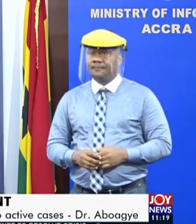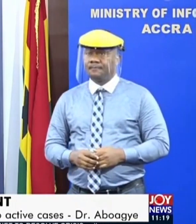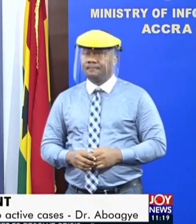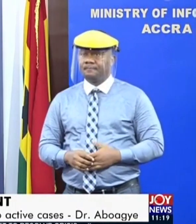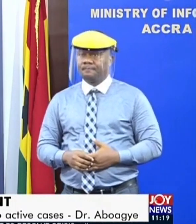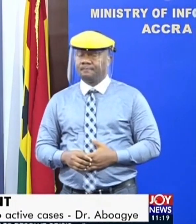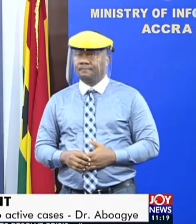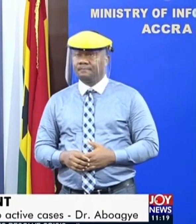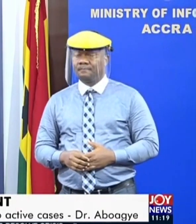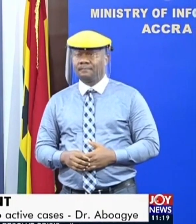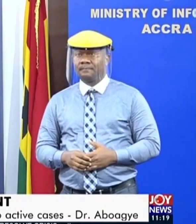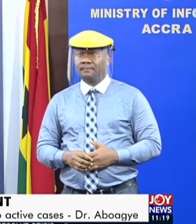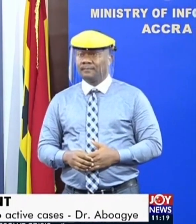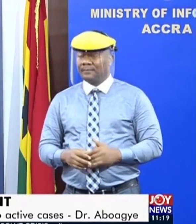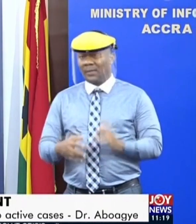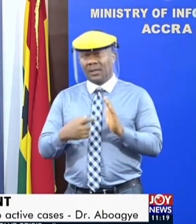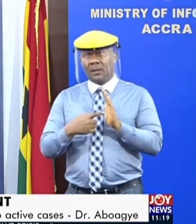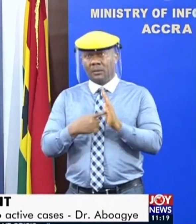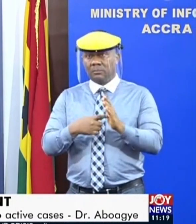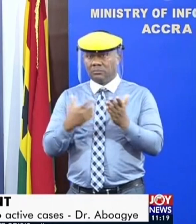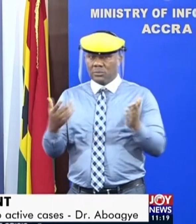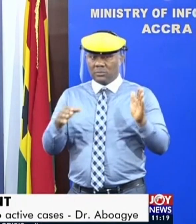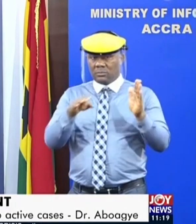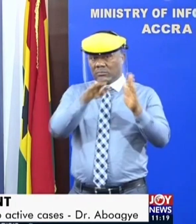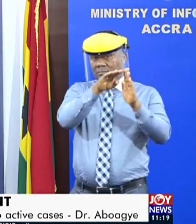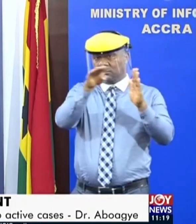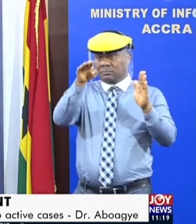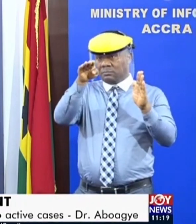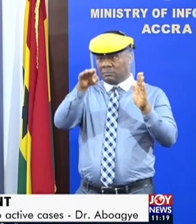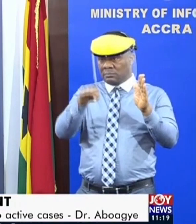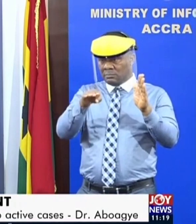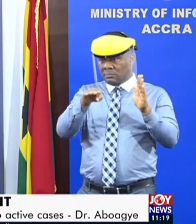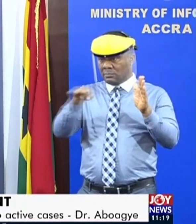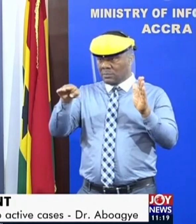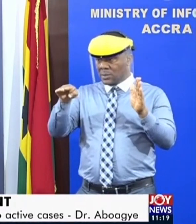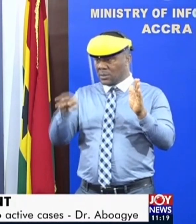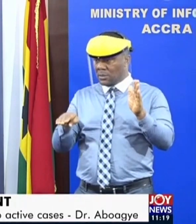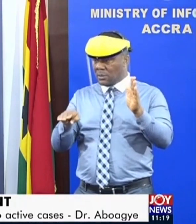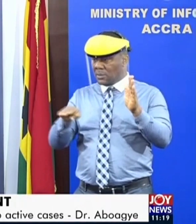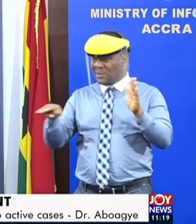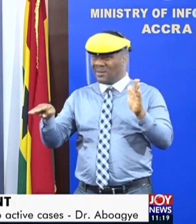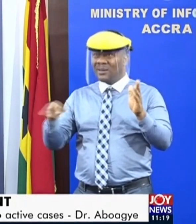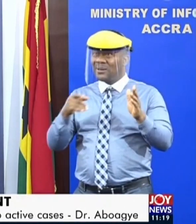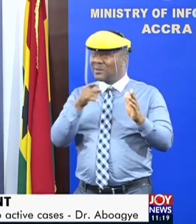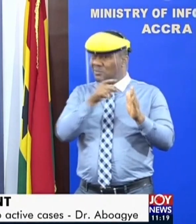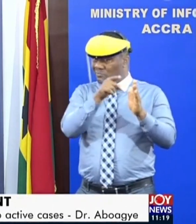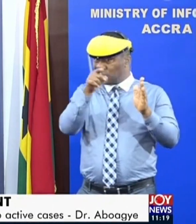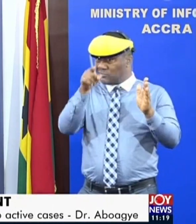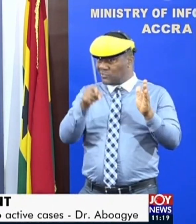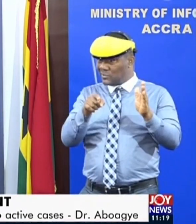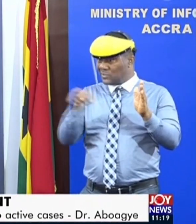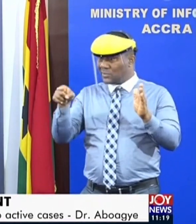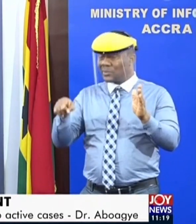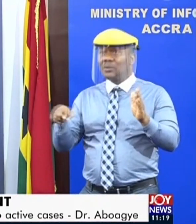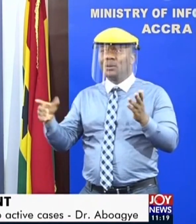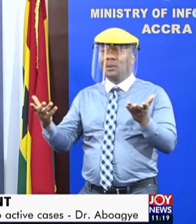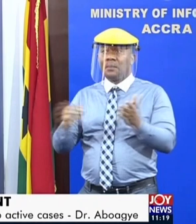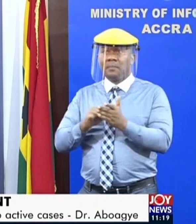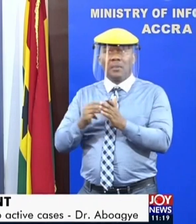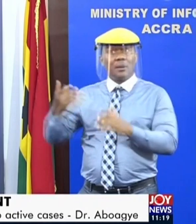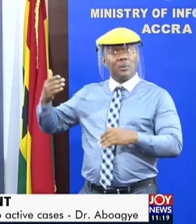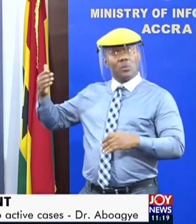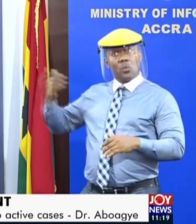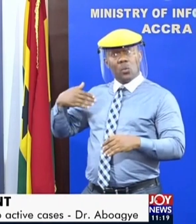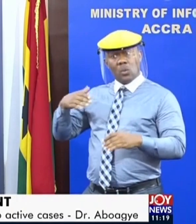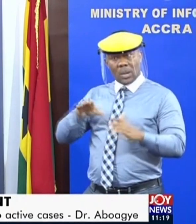And that shows, in the graph, that shows, continue to show a downward trend, been high in the early parts of the distance,